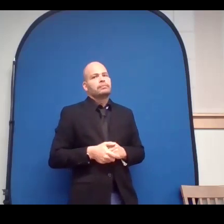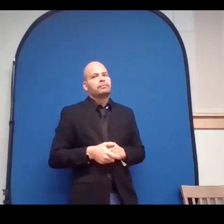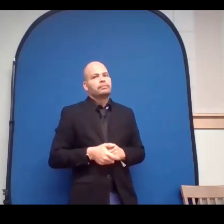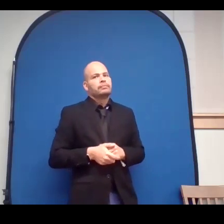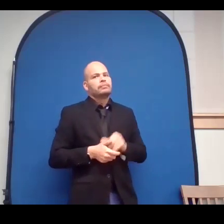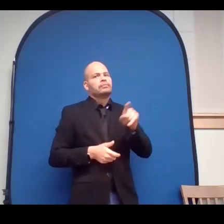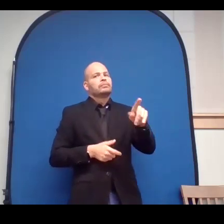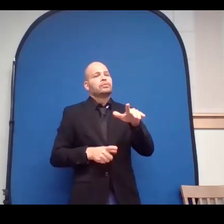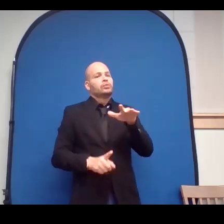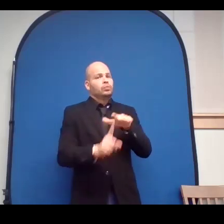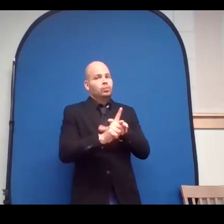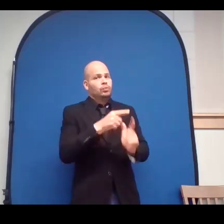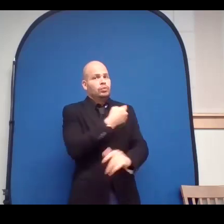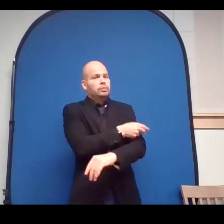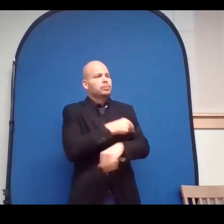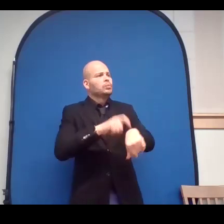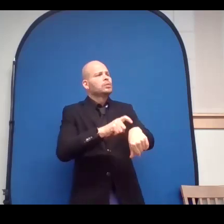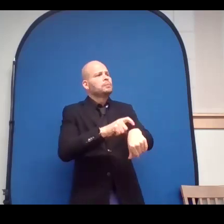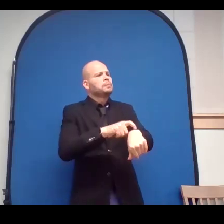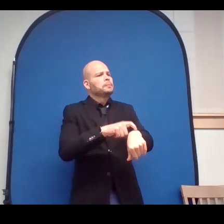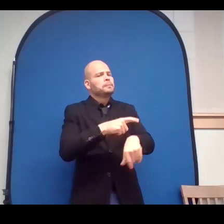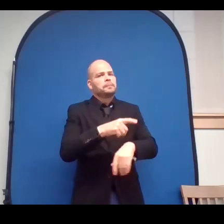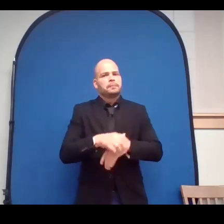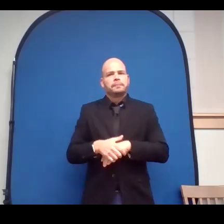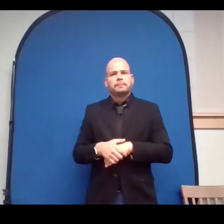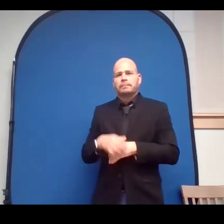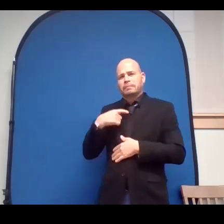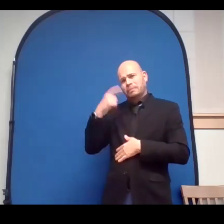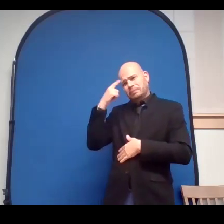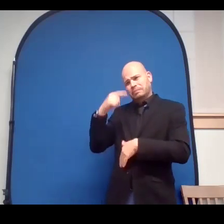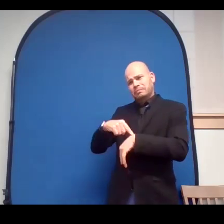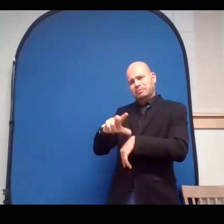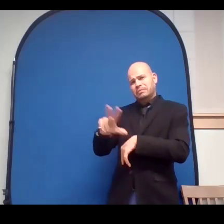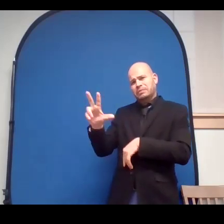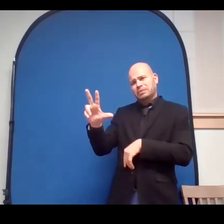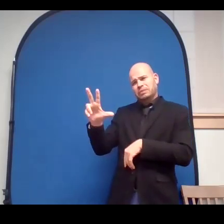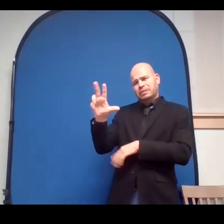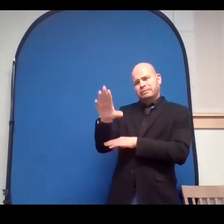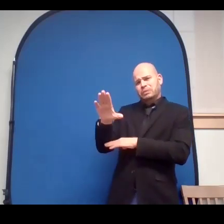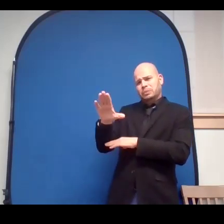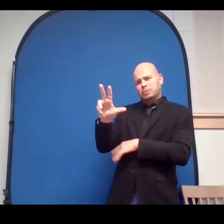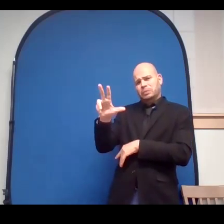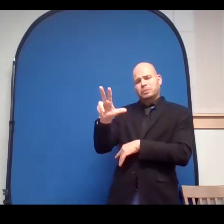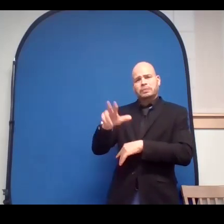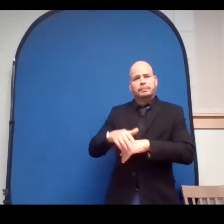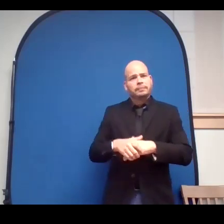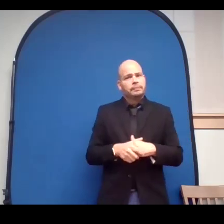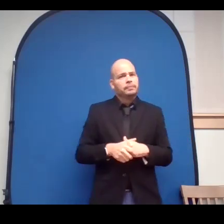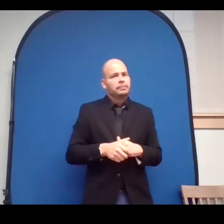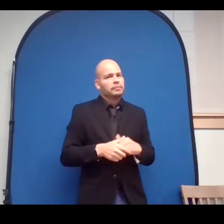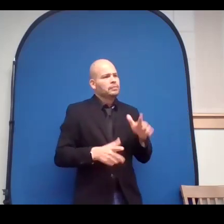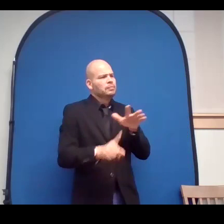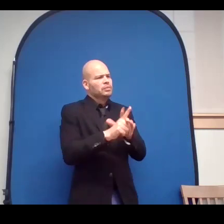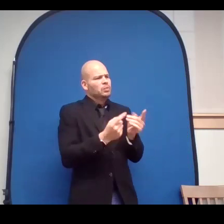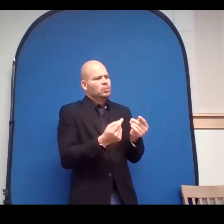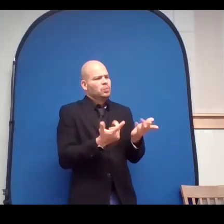time? I want to say approximately 3 p.m. Sorry. What did you do when you got there?